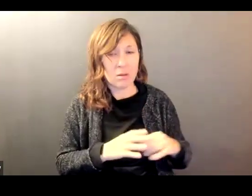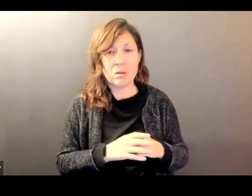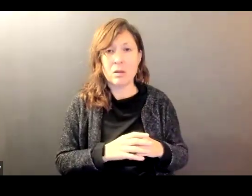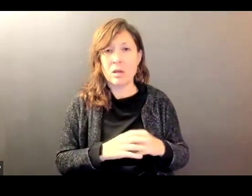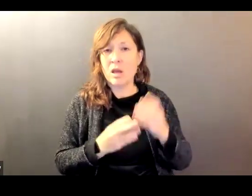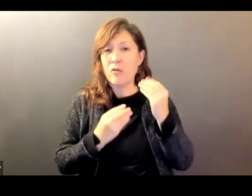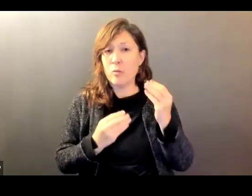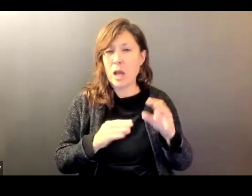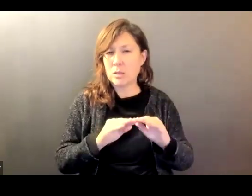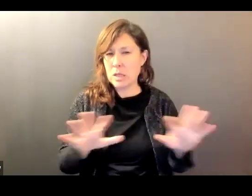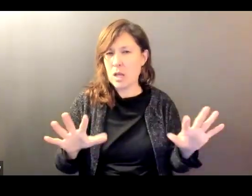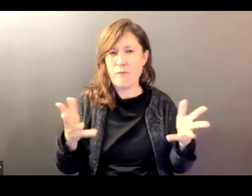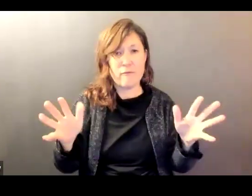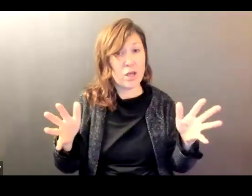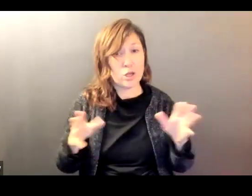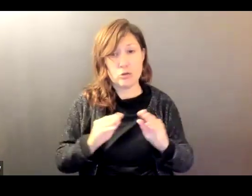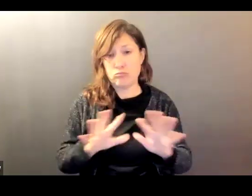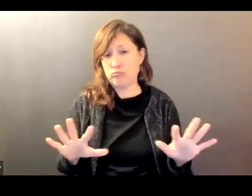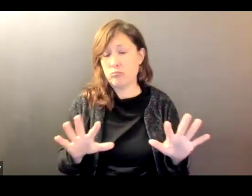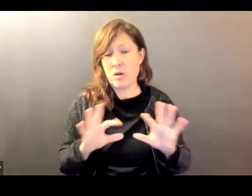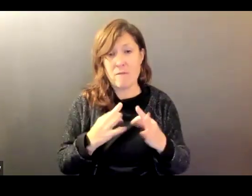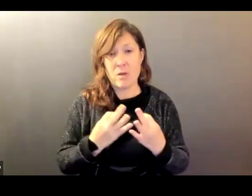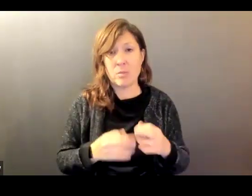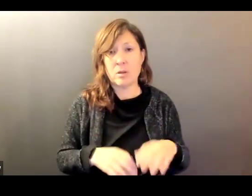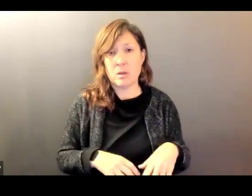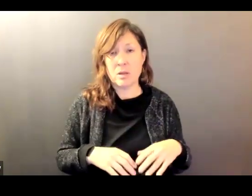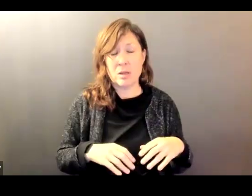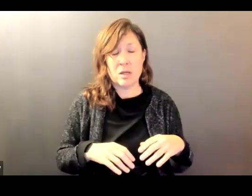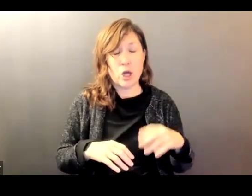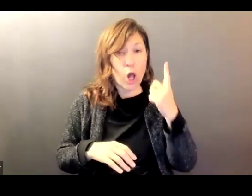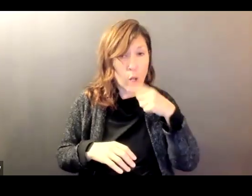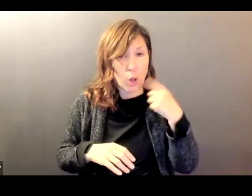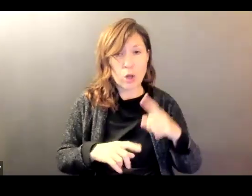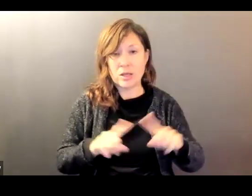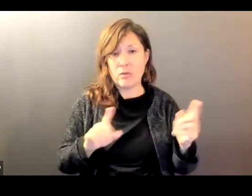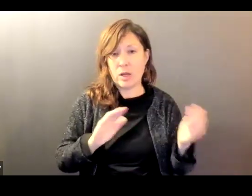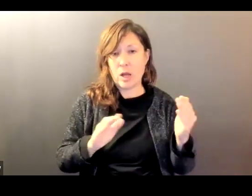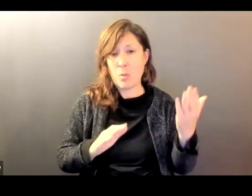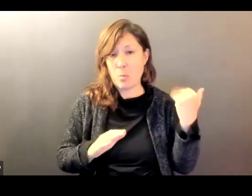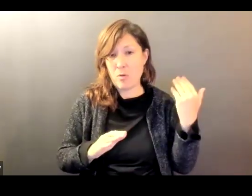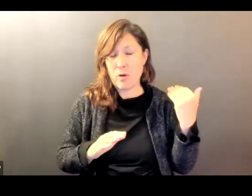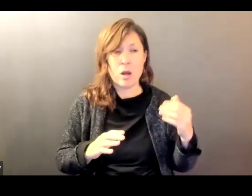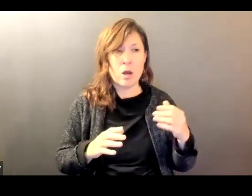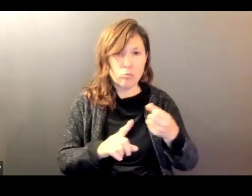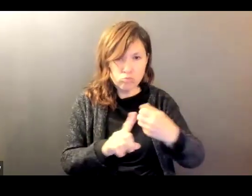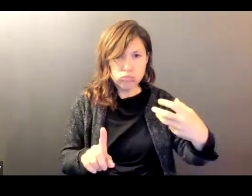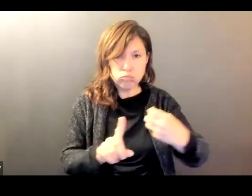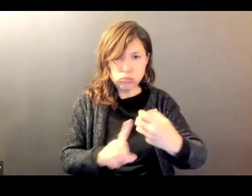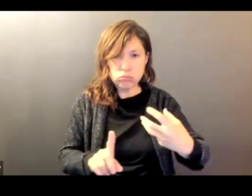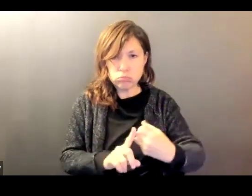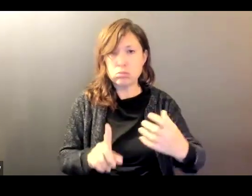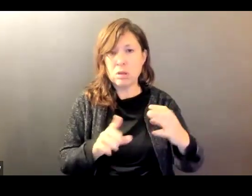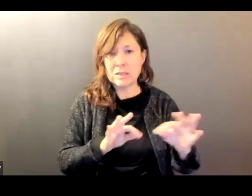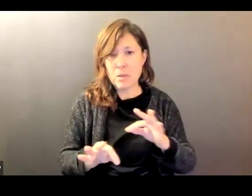it's actually already gone out to families. That's very different than how we've done it in the past, with lots of explanation, but also what they